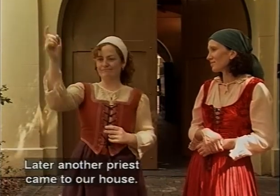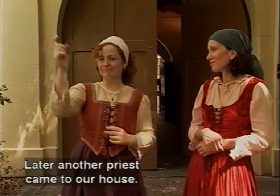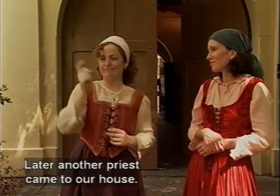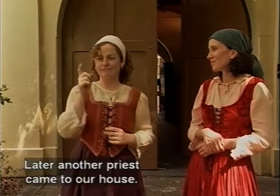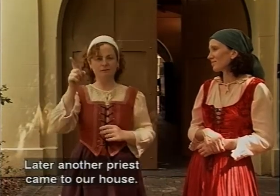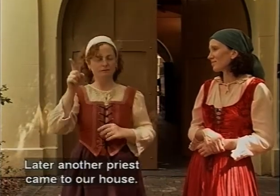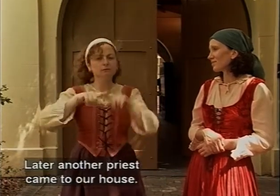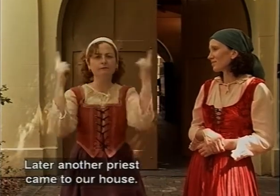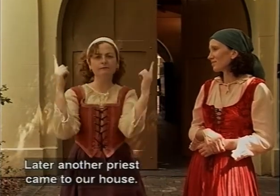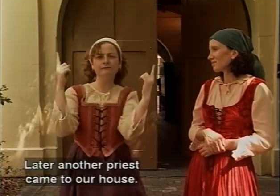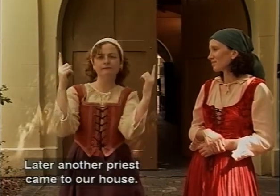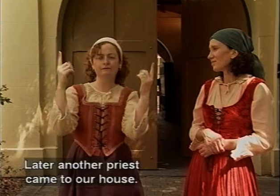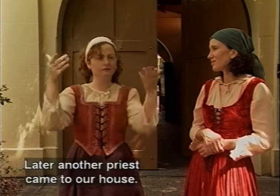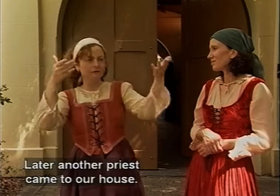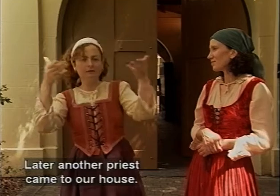came to our house. He was very different.